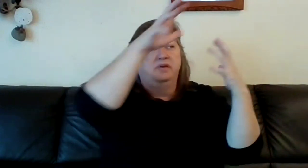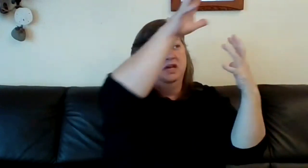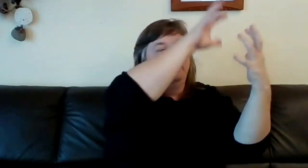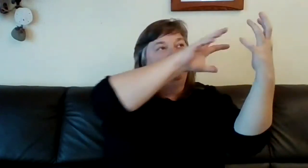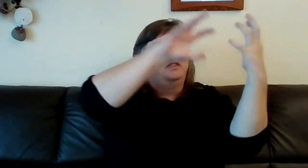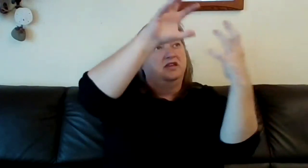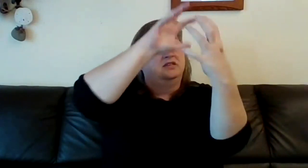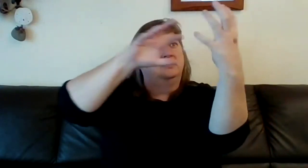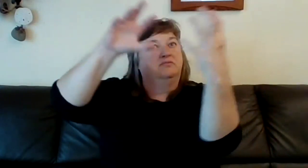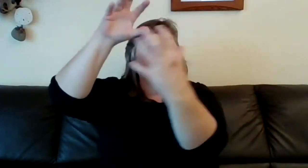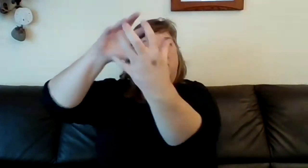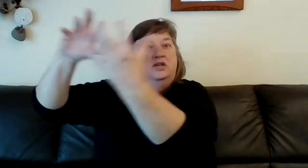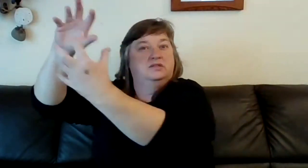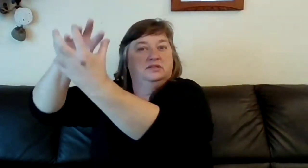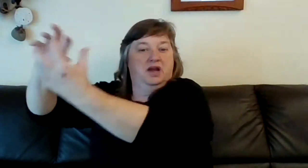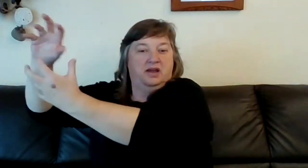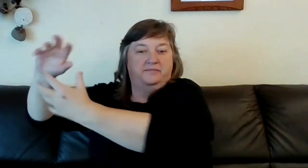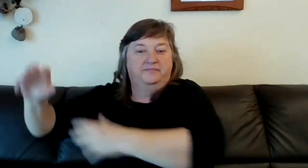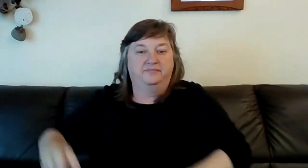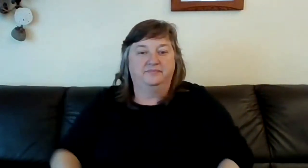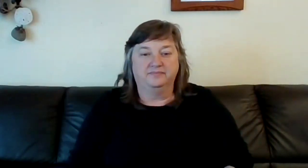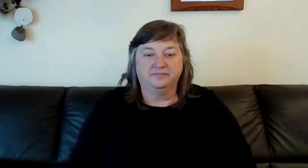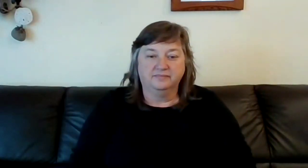Big puffy things that roll across the sky.